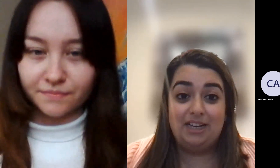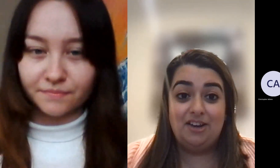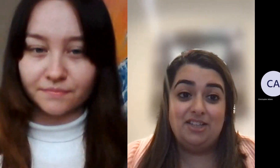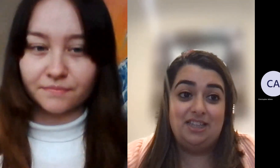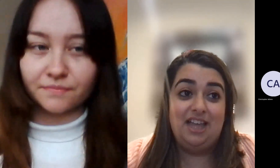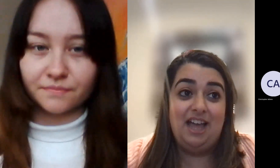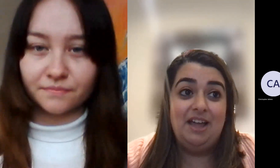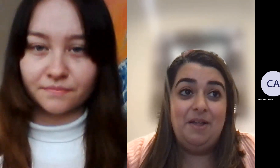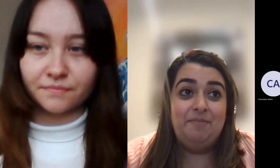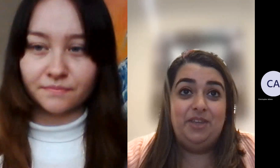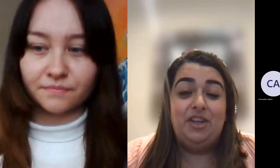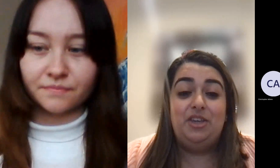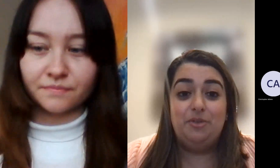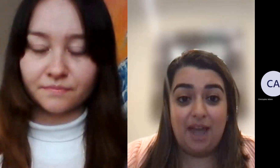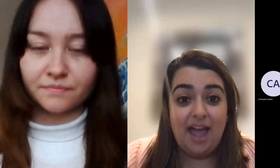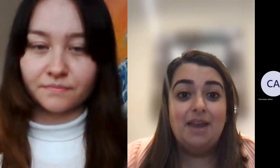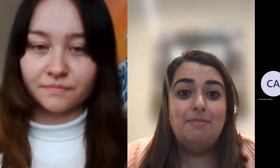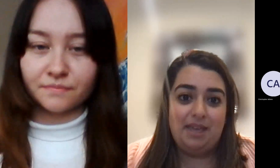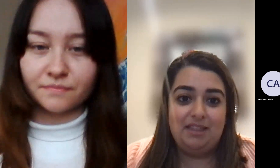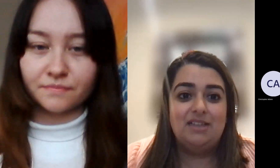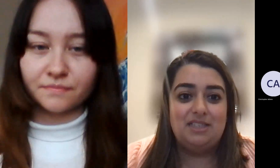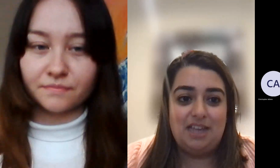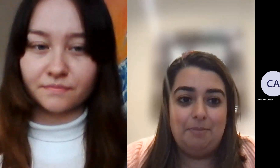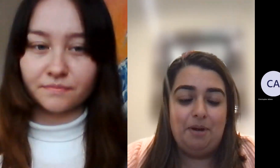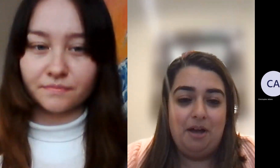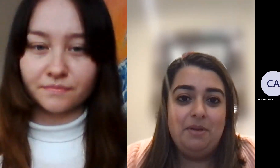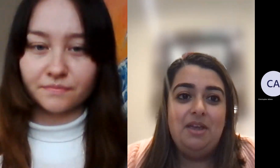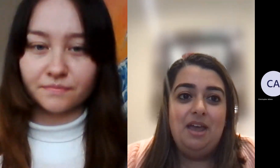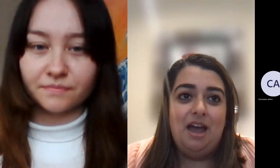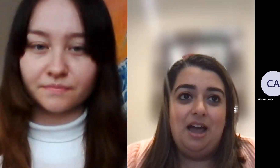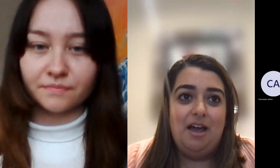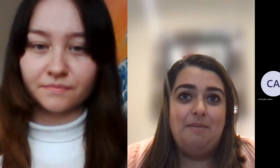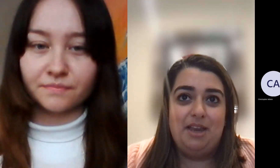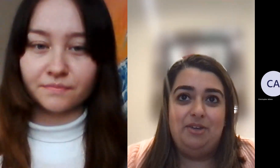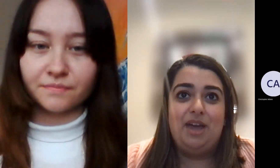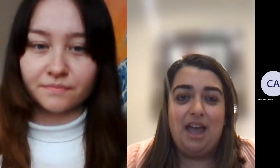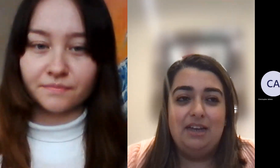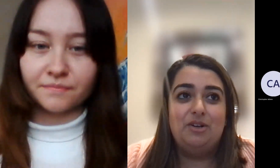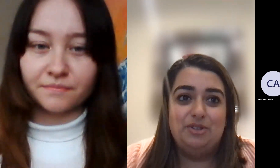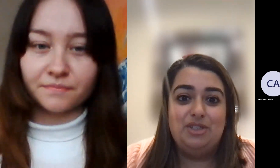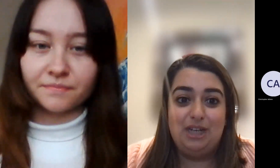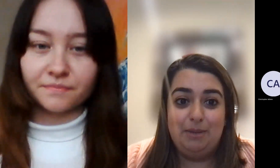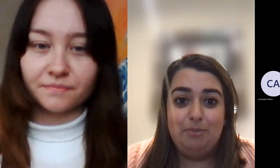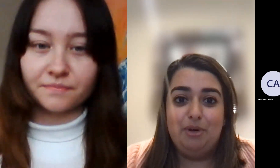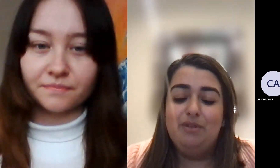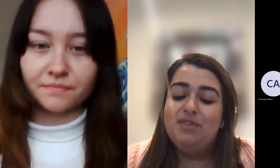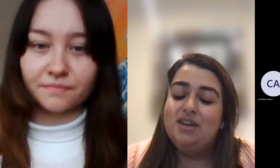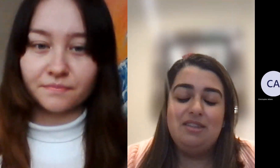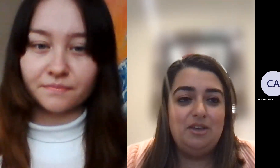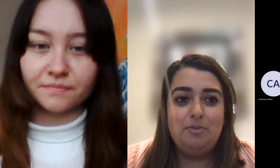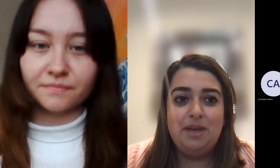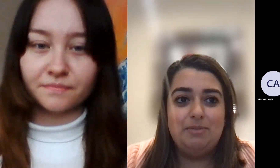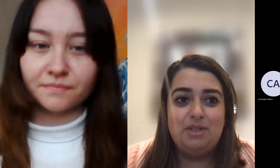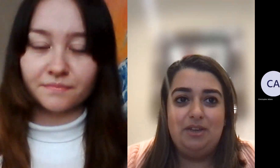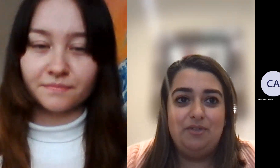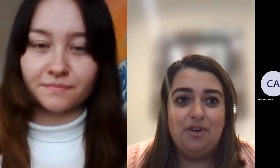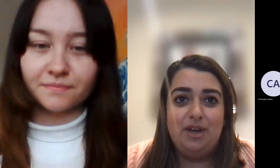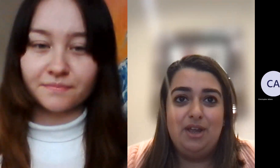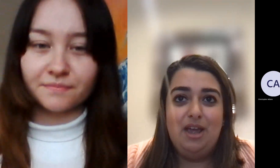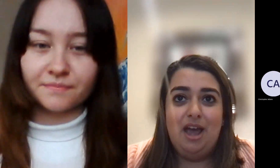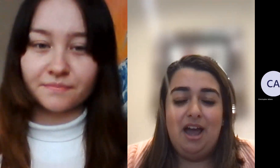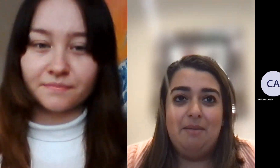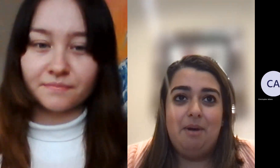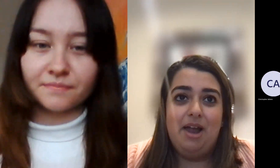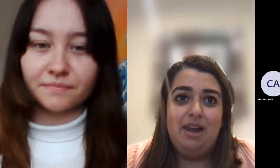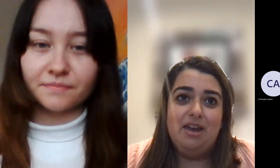and recognizing that you can make that step up, and you can constantly improve, then I think you'll be absolutely